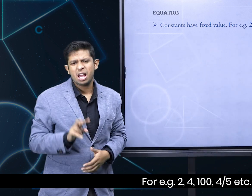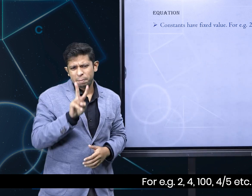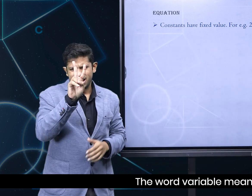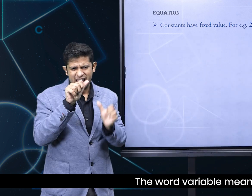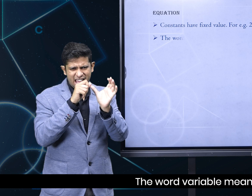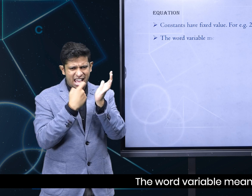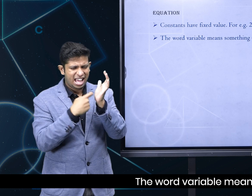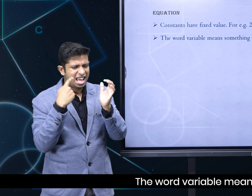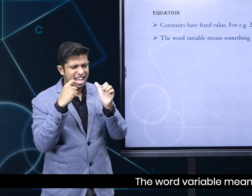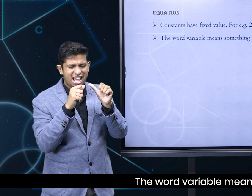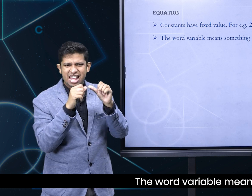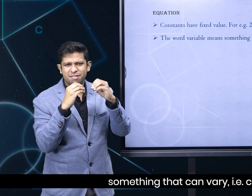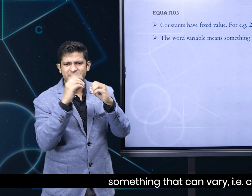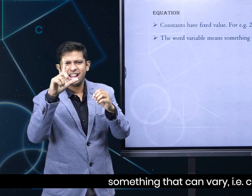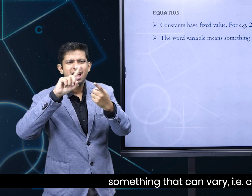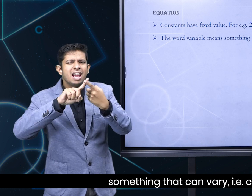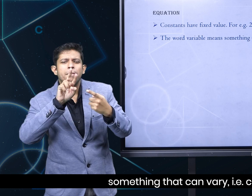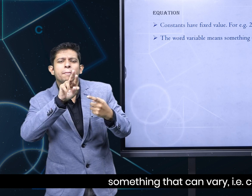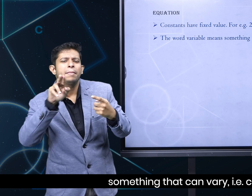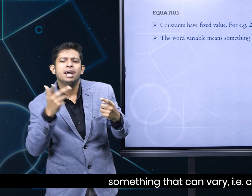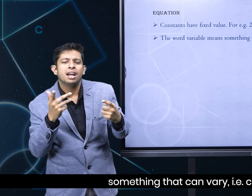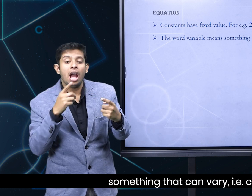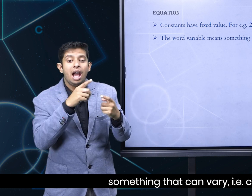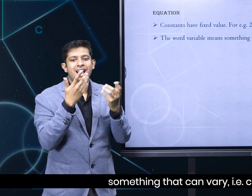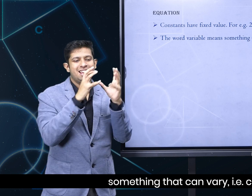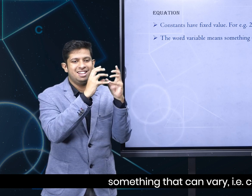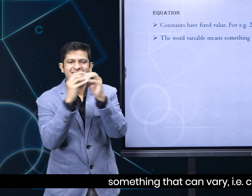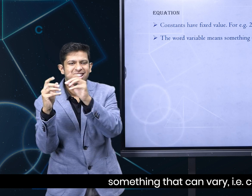The word variable means something that can vary, that is, change.